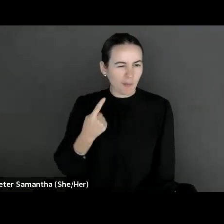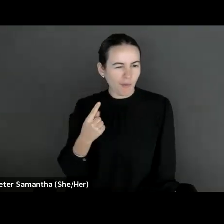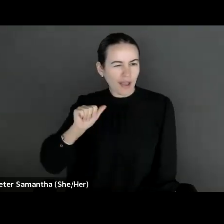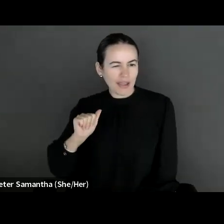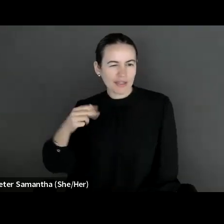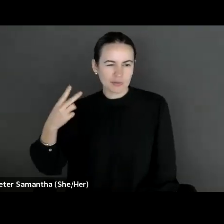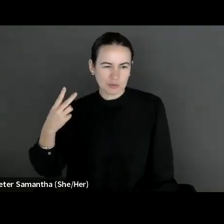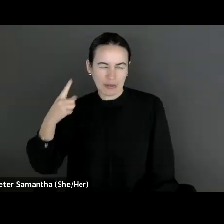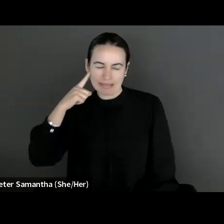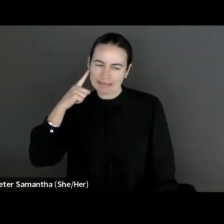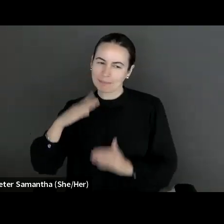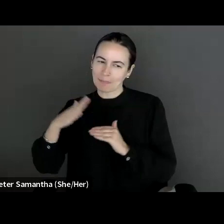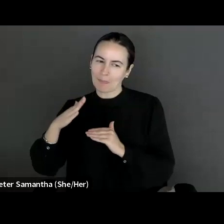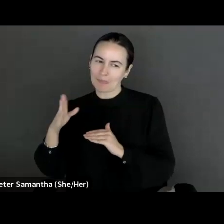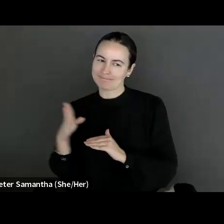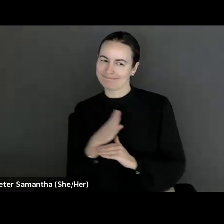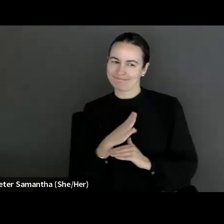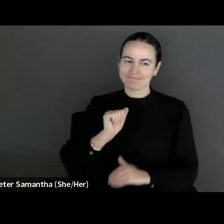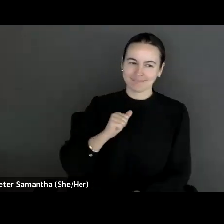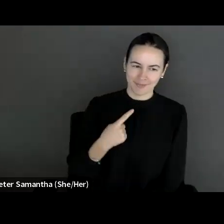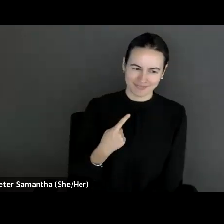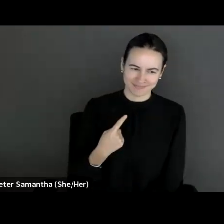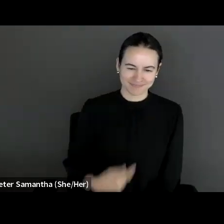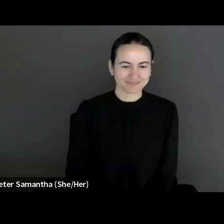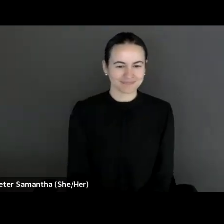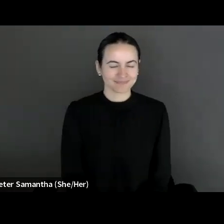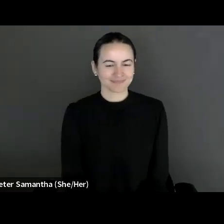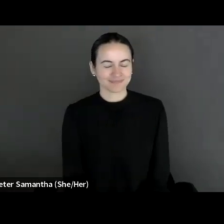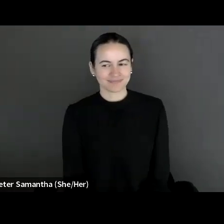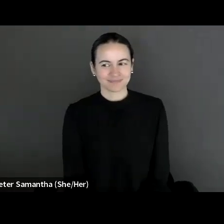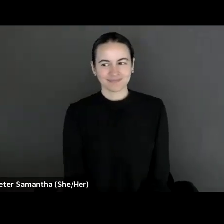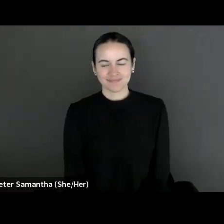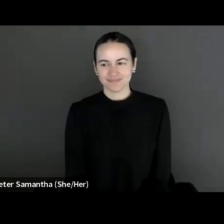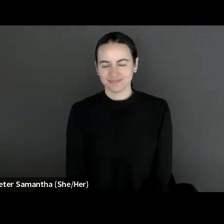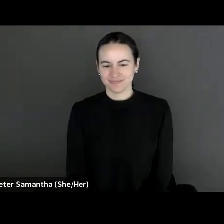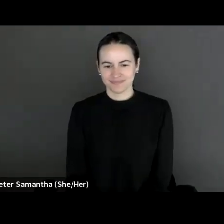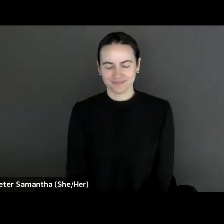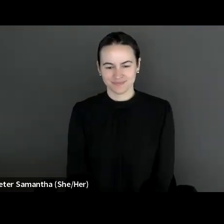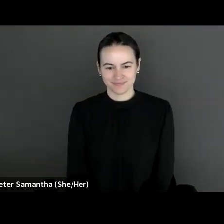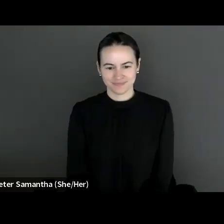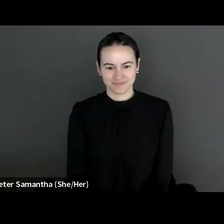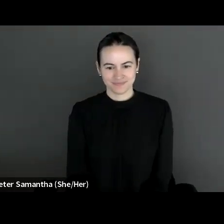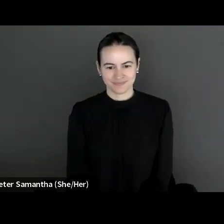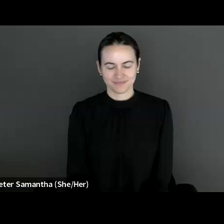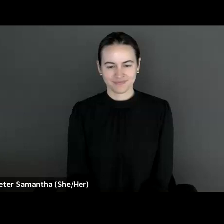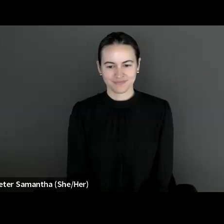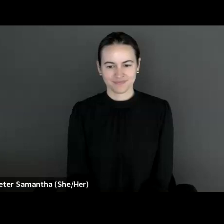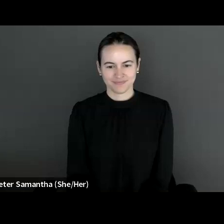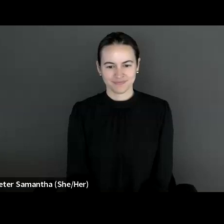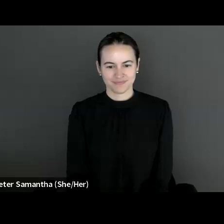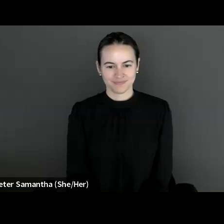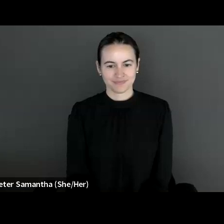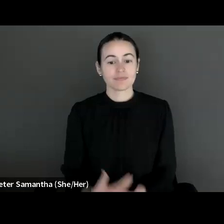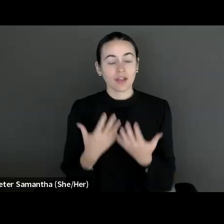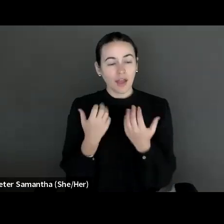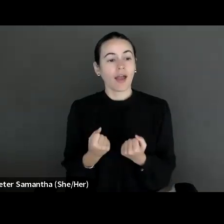than A2. And after that, we were by Deaf annotators team,